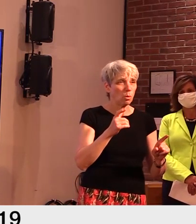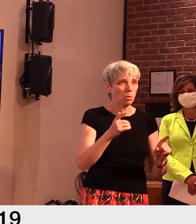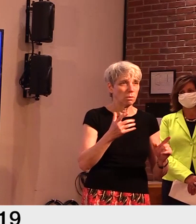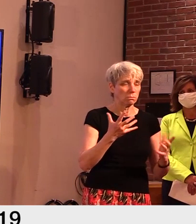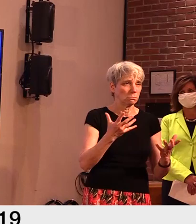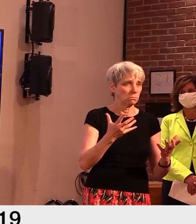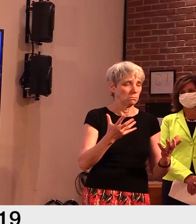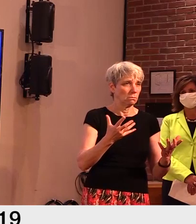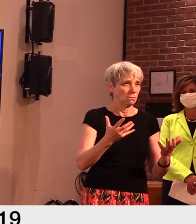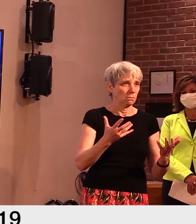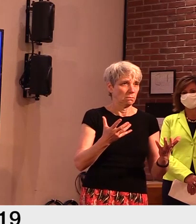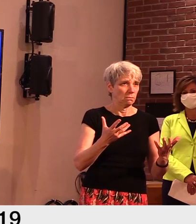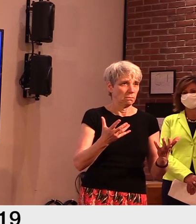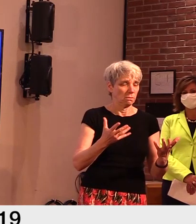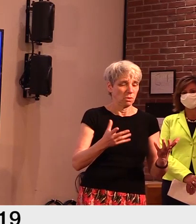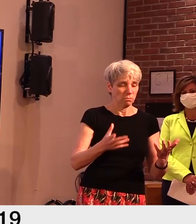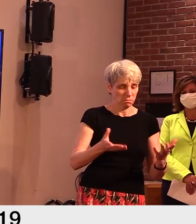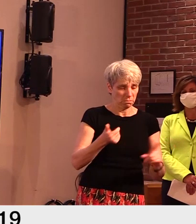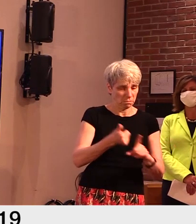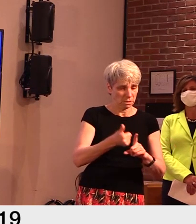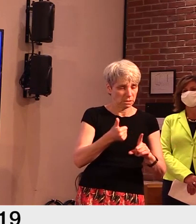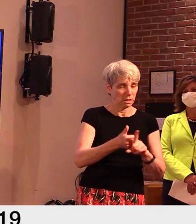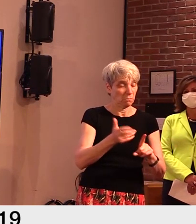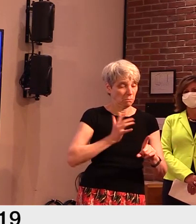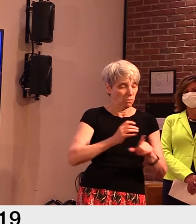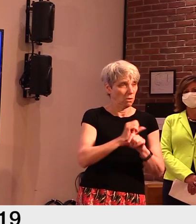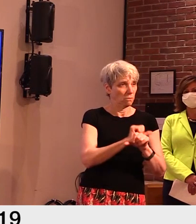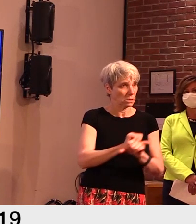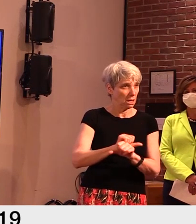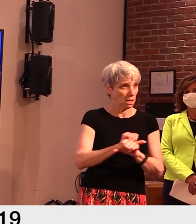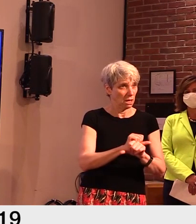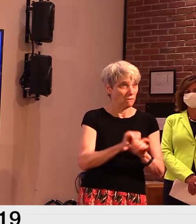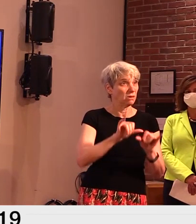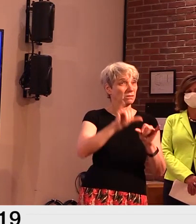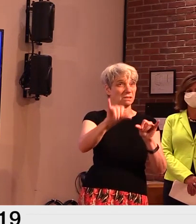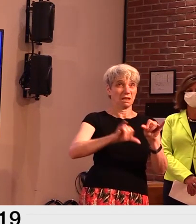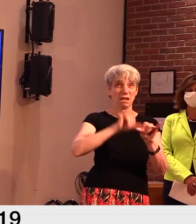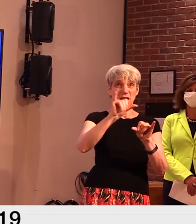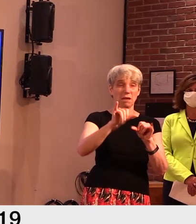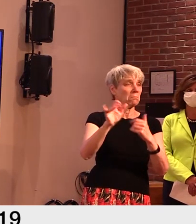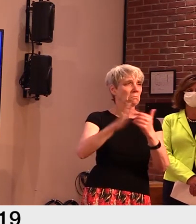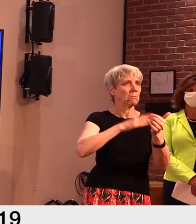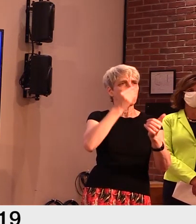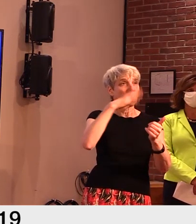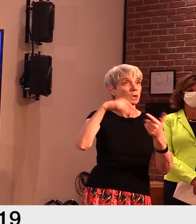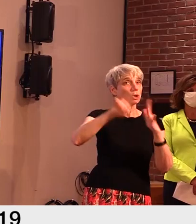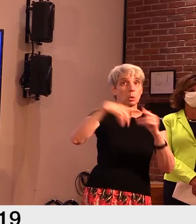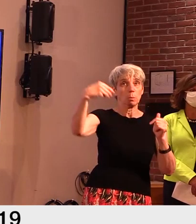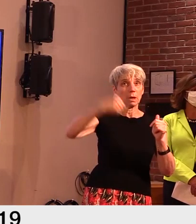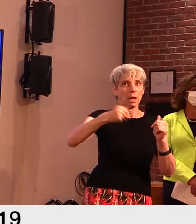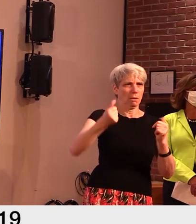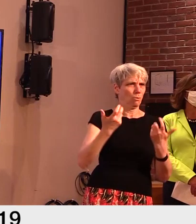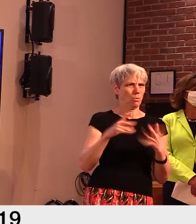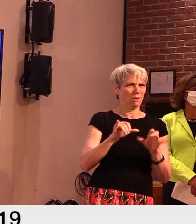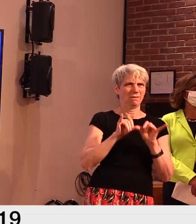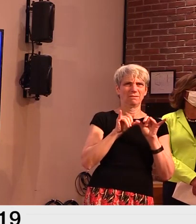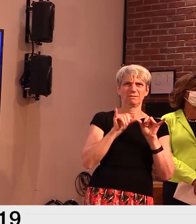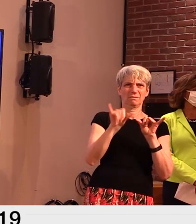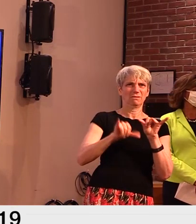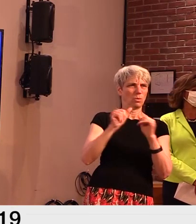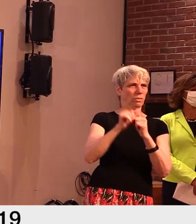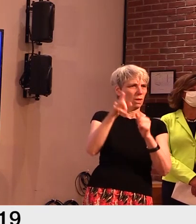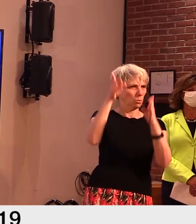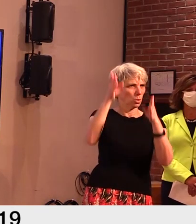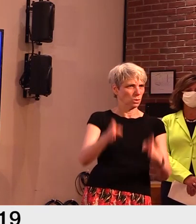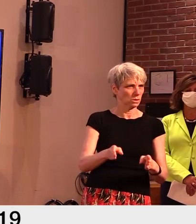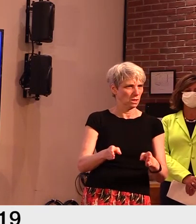it, and no one was in a rush to inform them. Most freed people weren't terribly